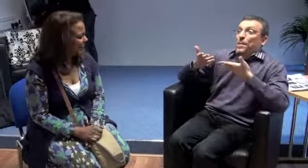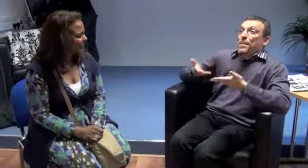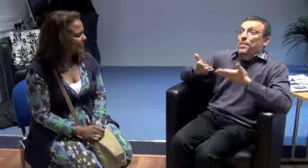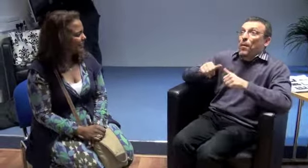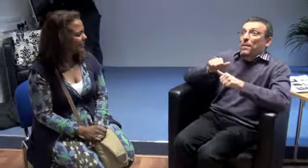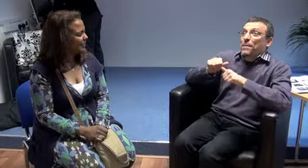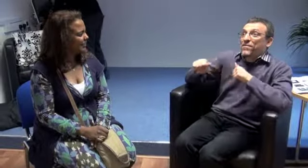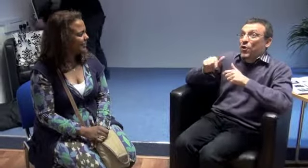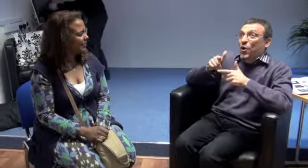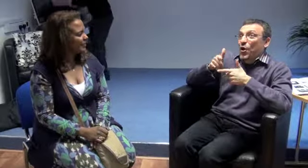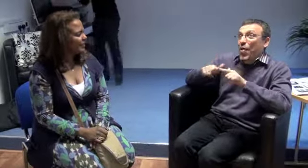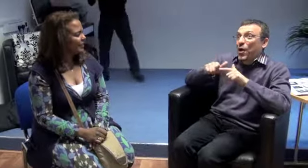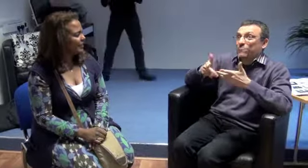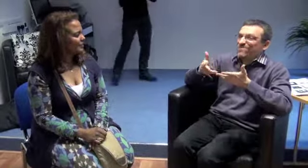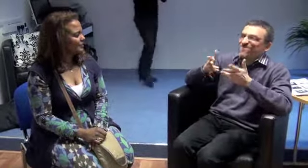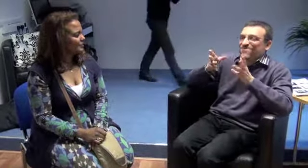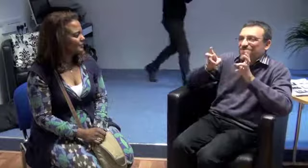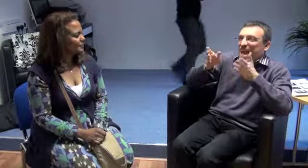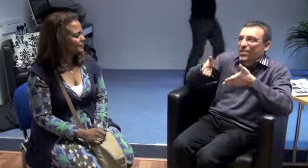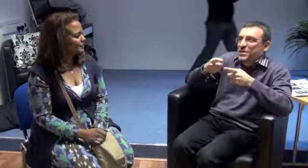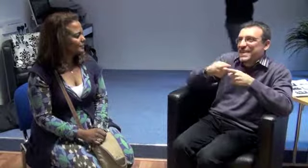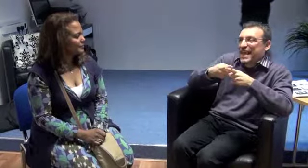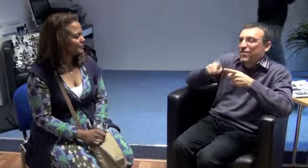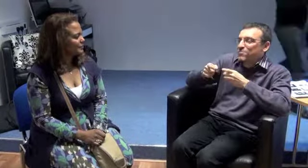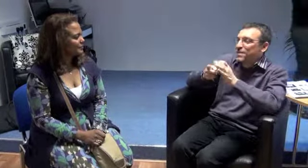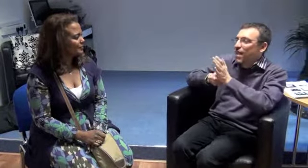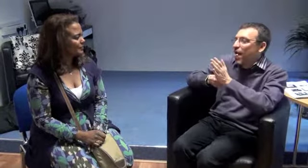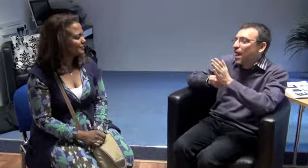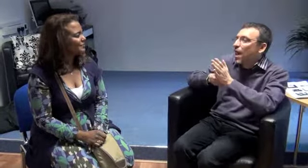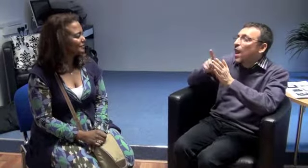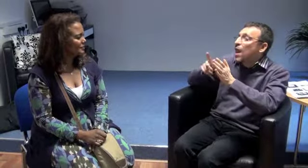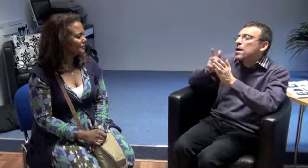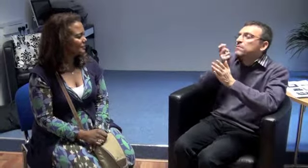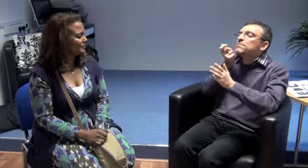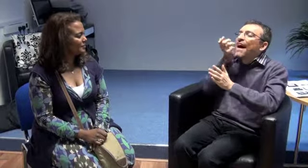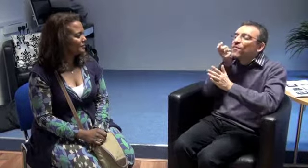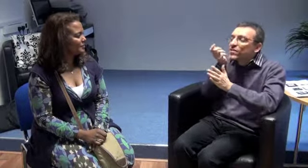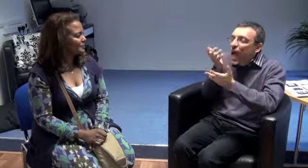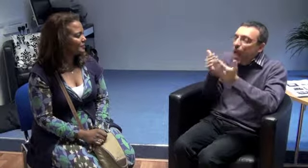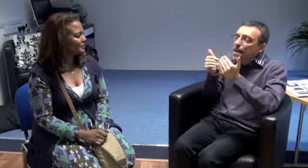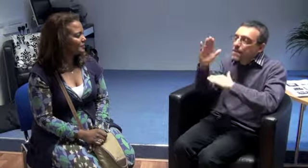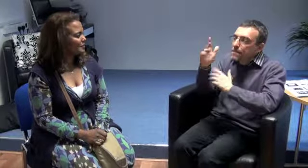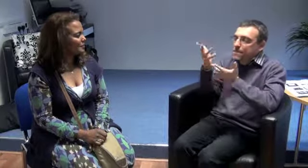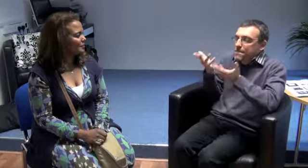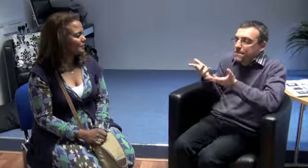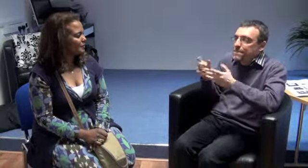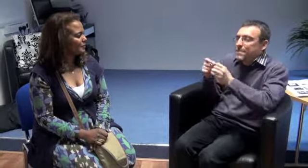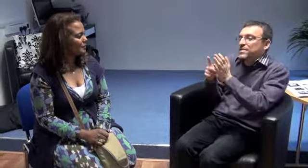be? It would have to be English and BSL because I use both of them every